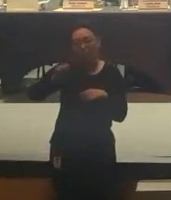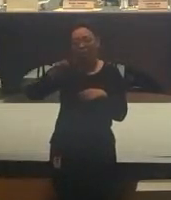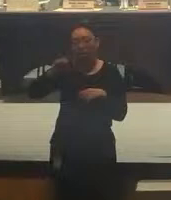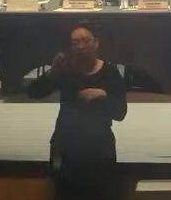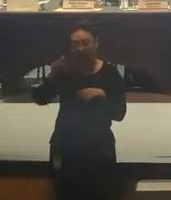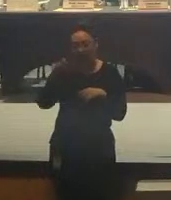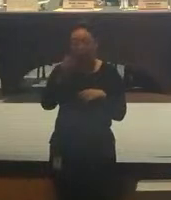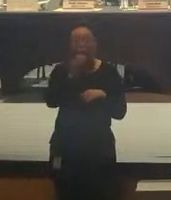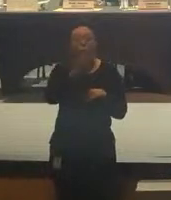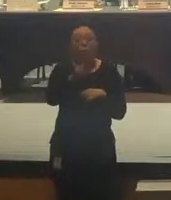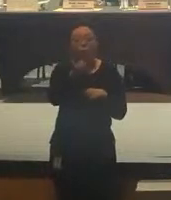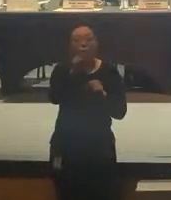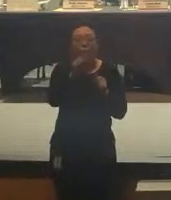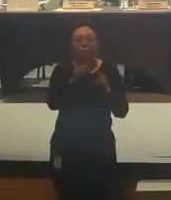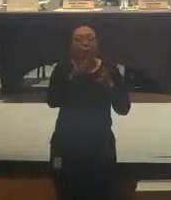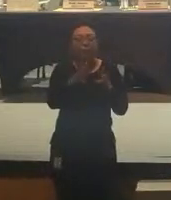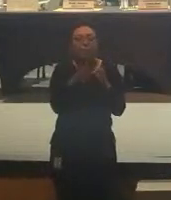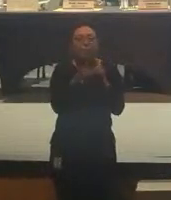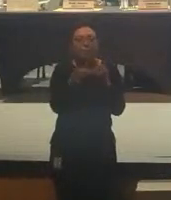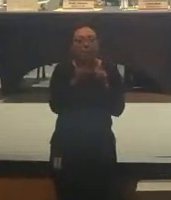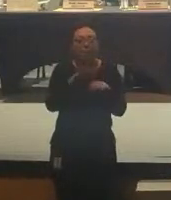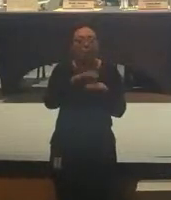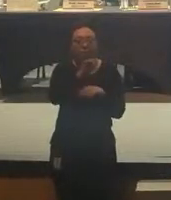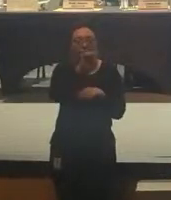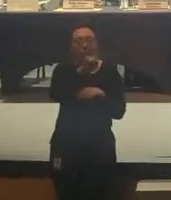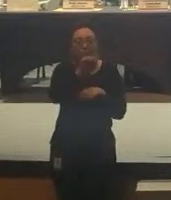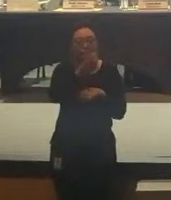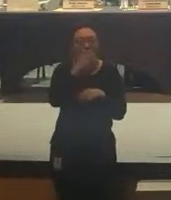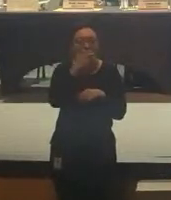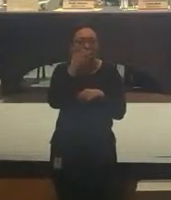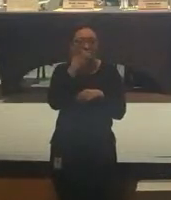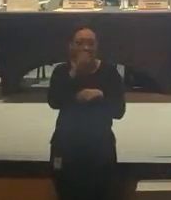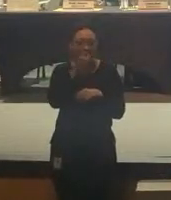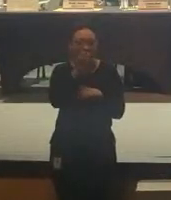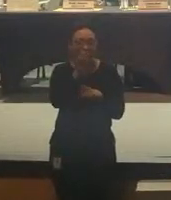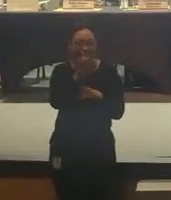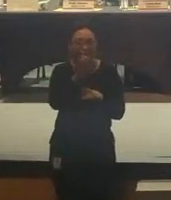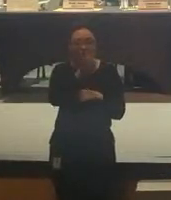azac@nv.ccsd.net, or leaving a message on the AZAC hotline,